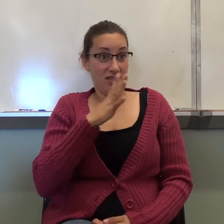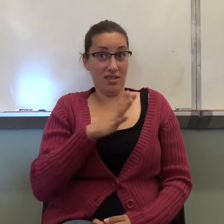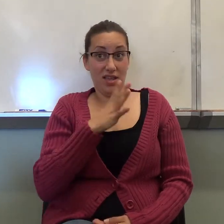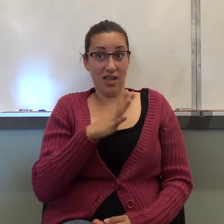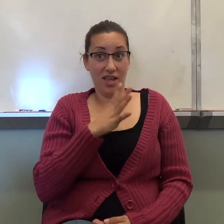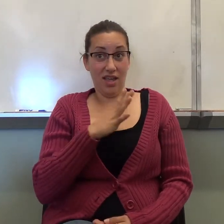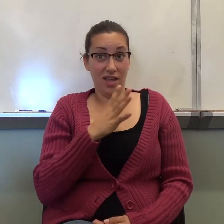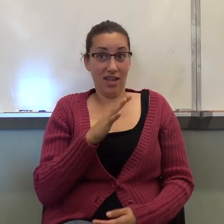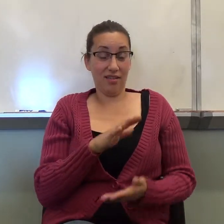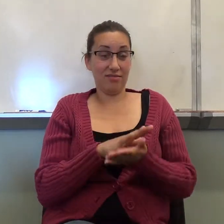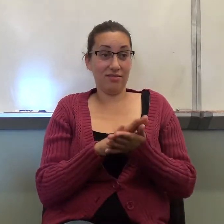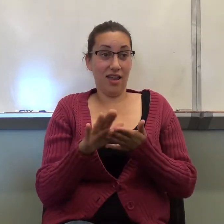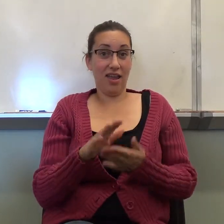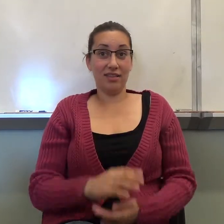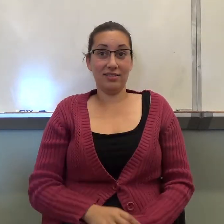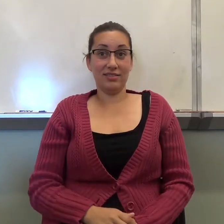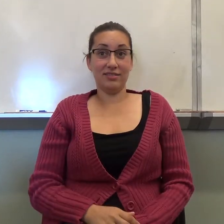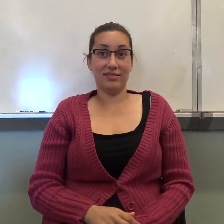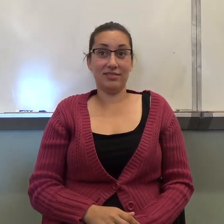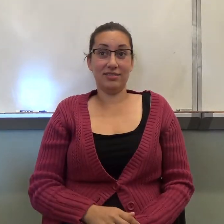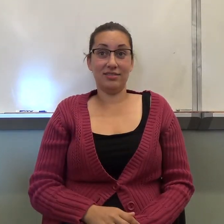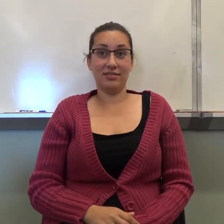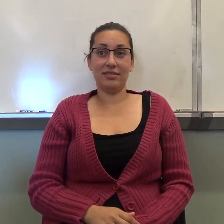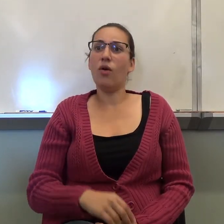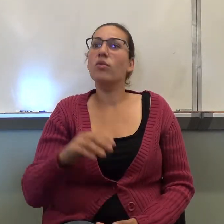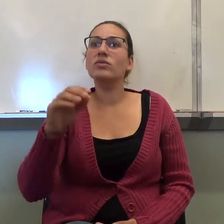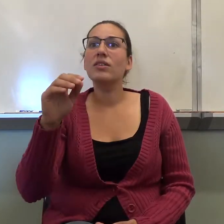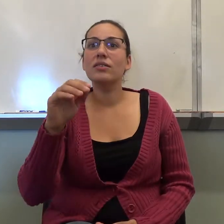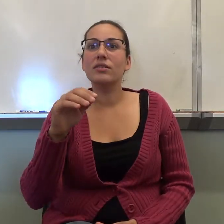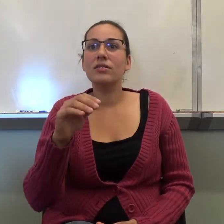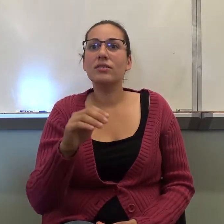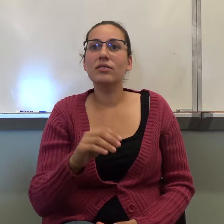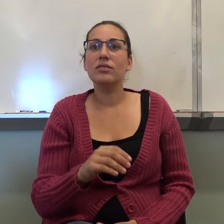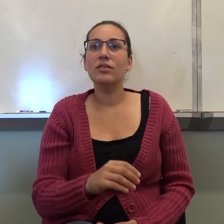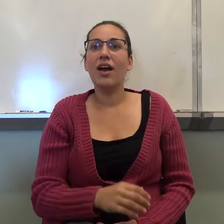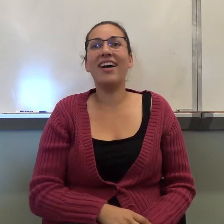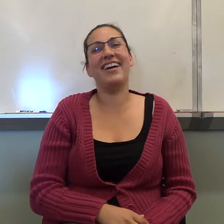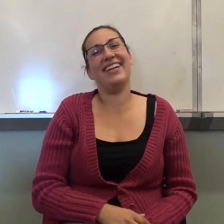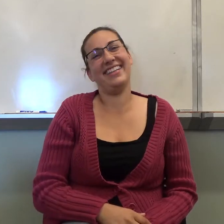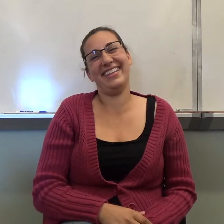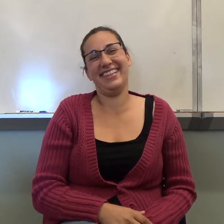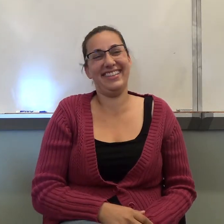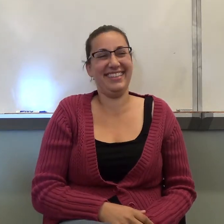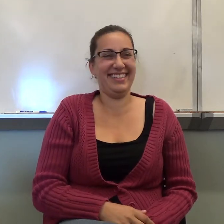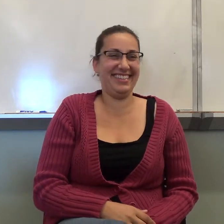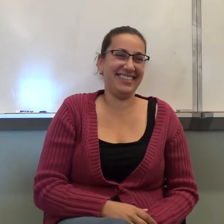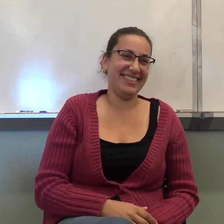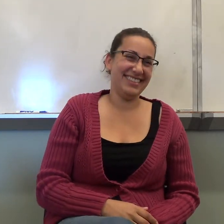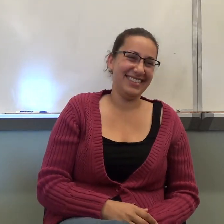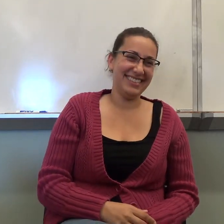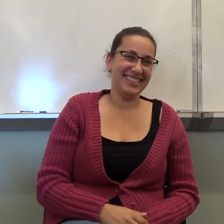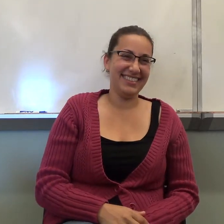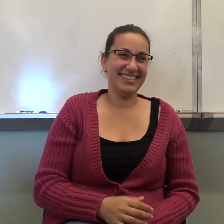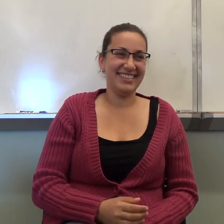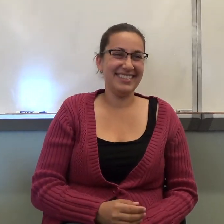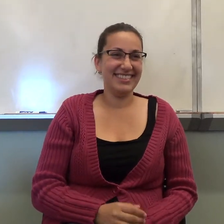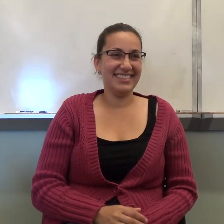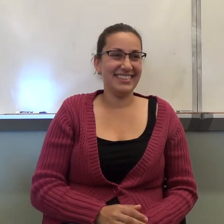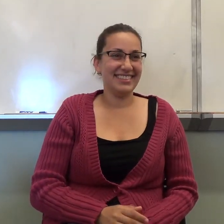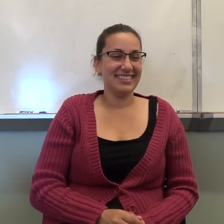understanding of that. Doubled means what? Mathematically. Twice. Twice? Twice,